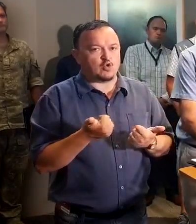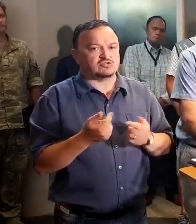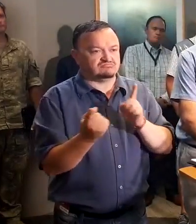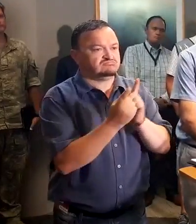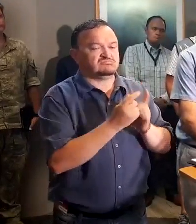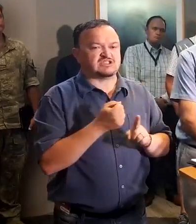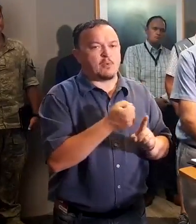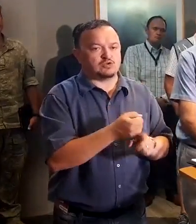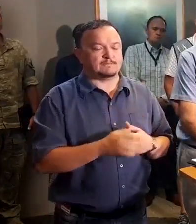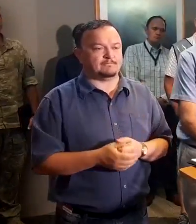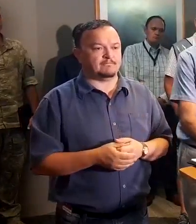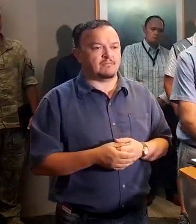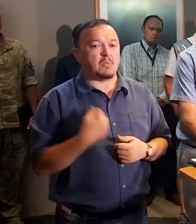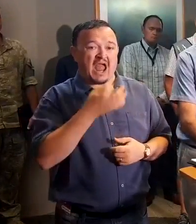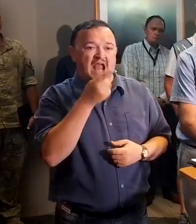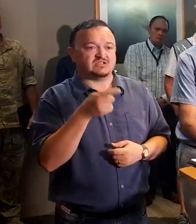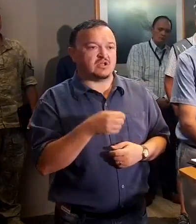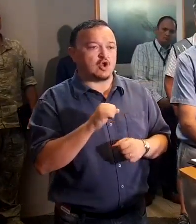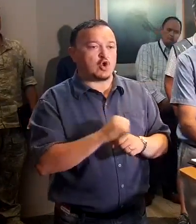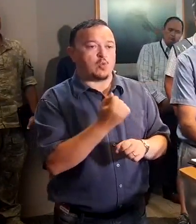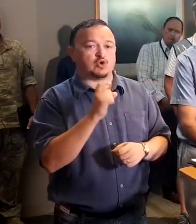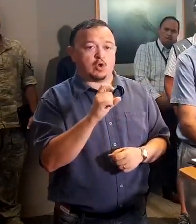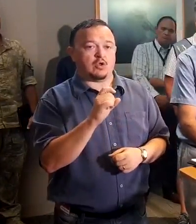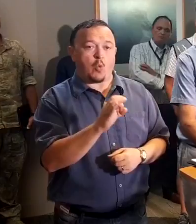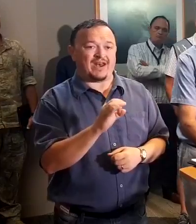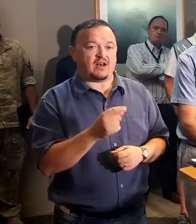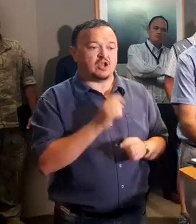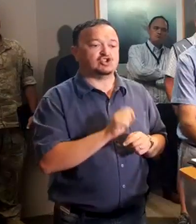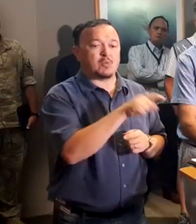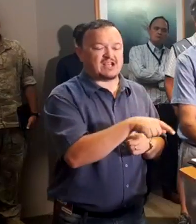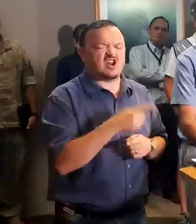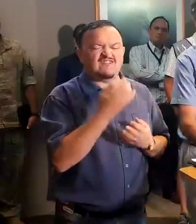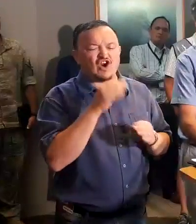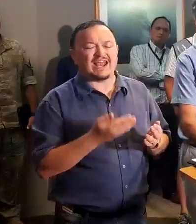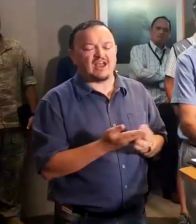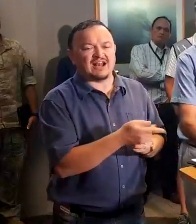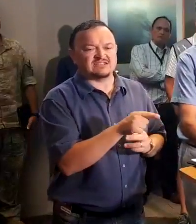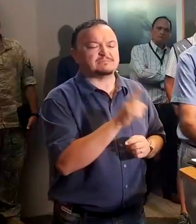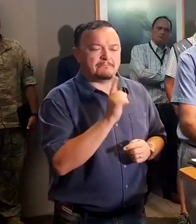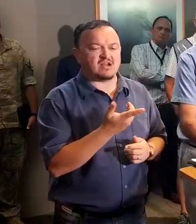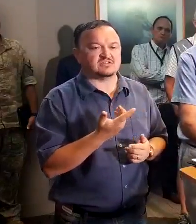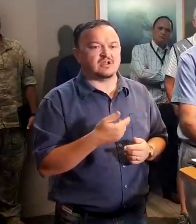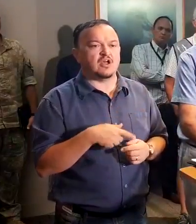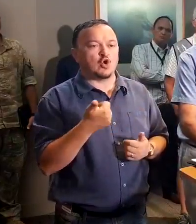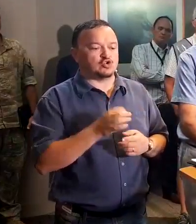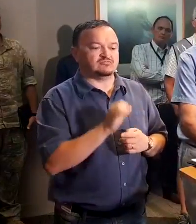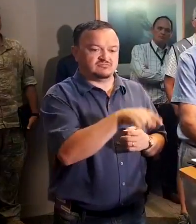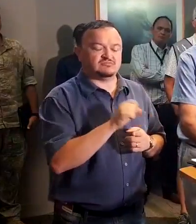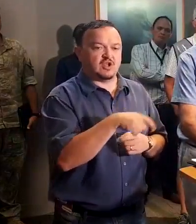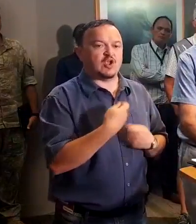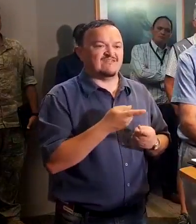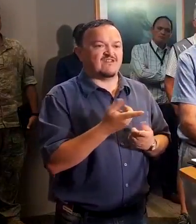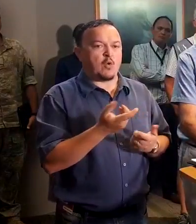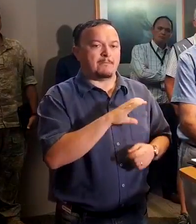There's going to be a gold coin donation, free access, but a gold coin donation, which will be going into the Mayoral Relief